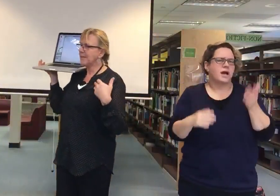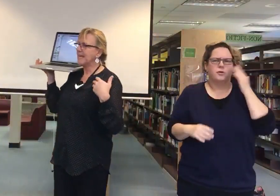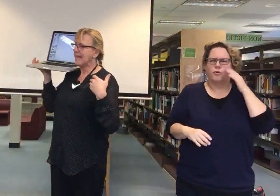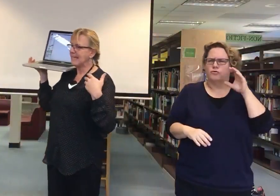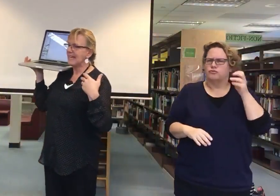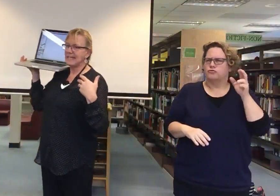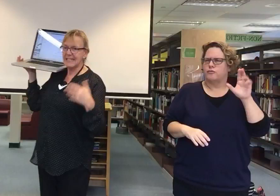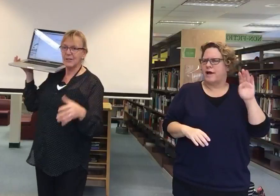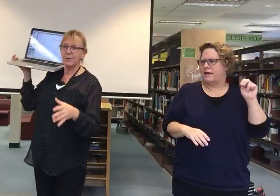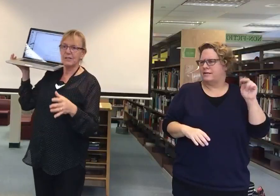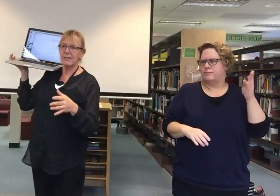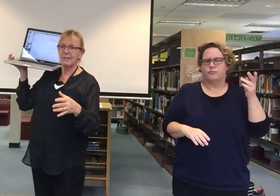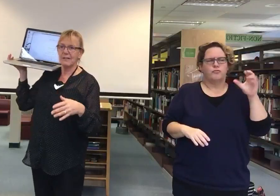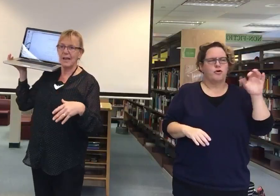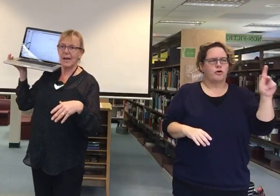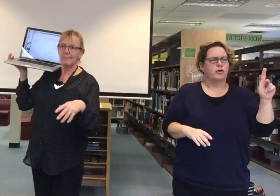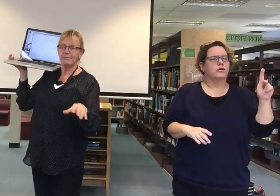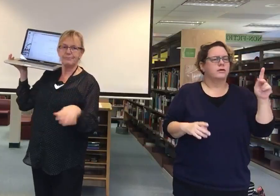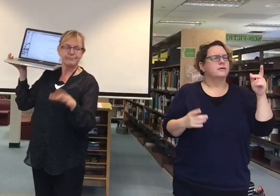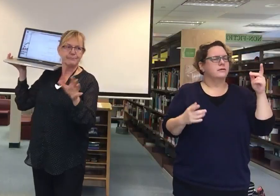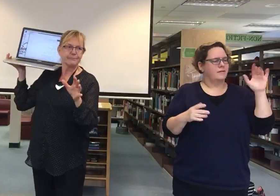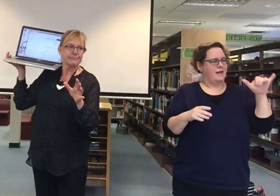of maybe getting an itinerant